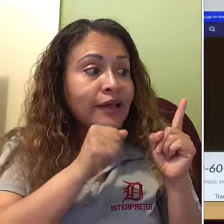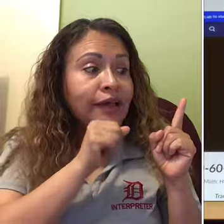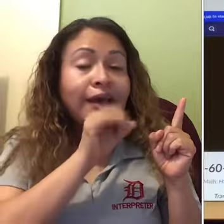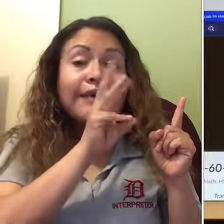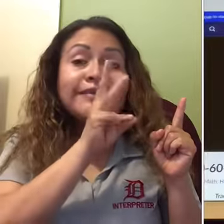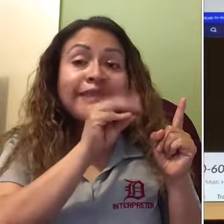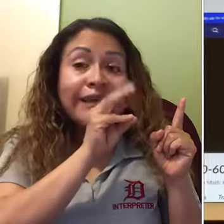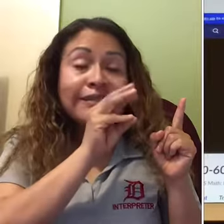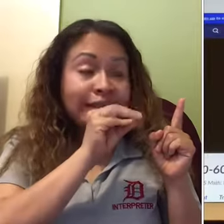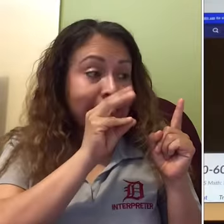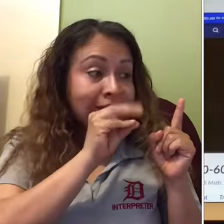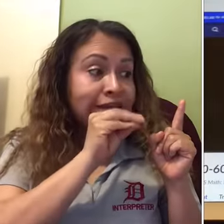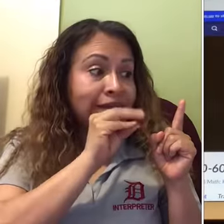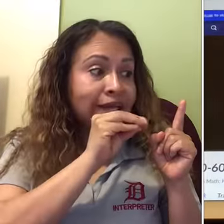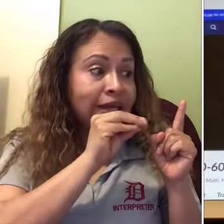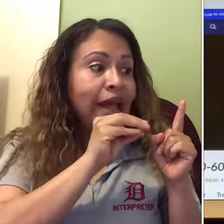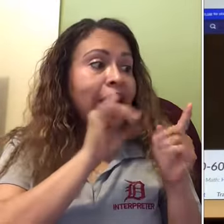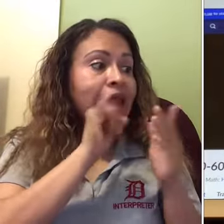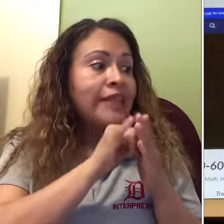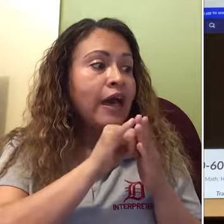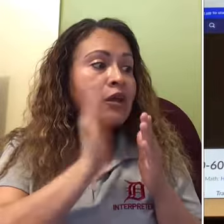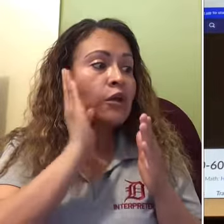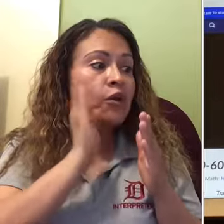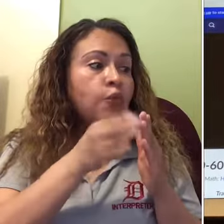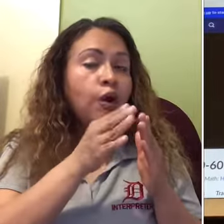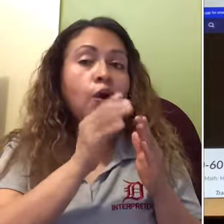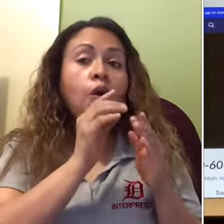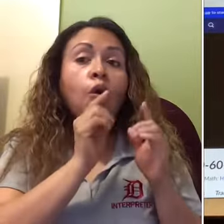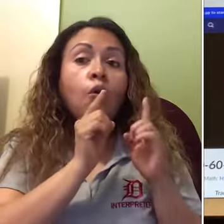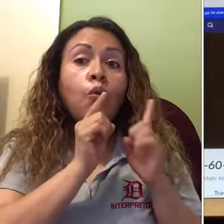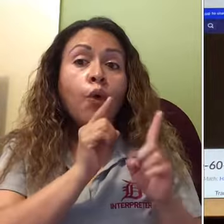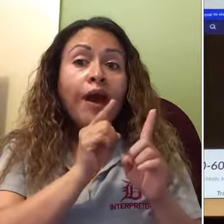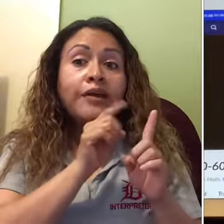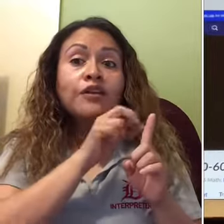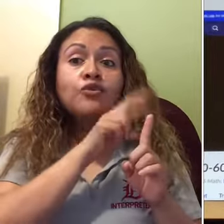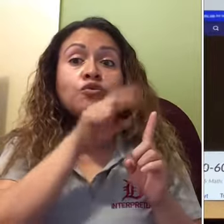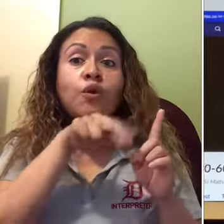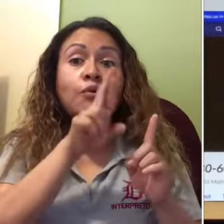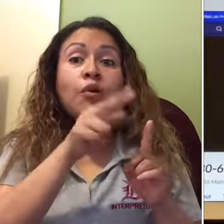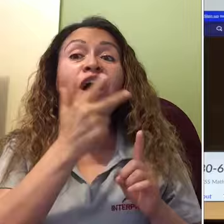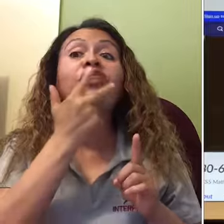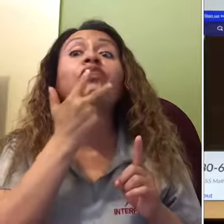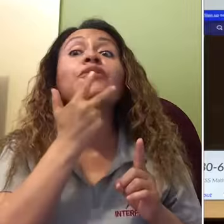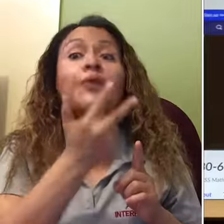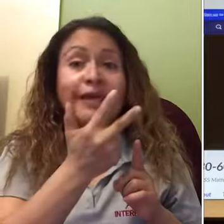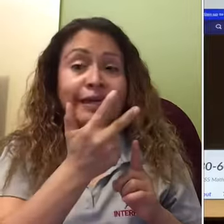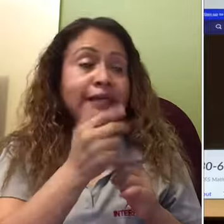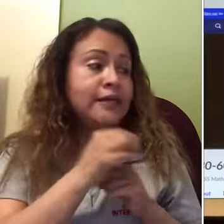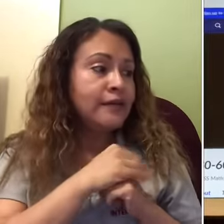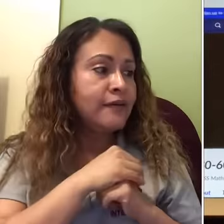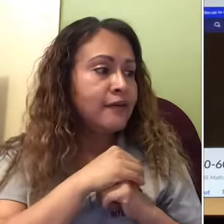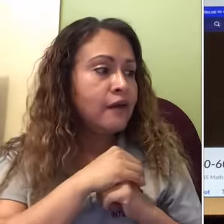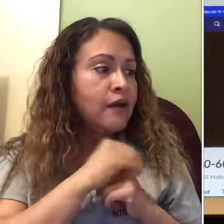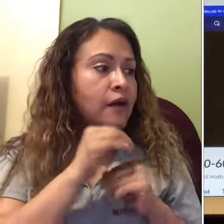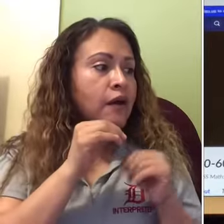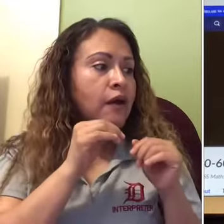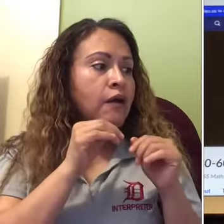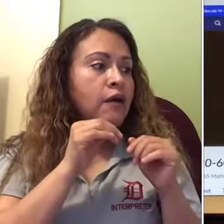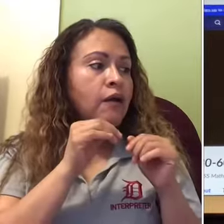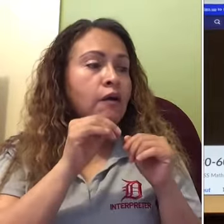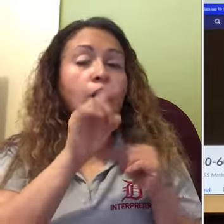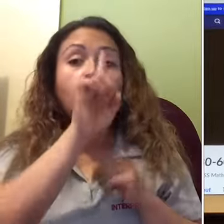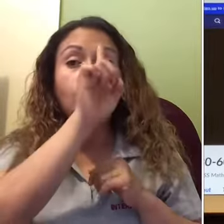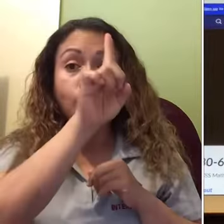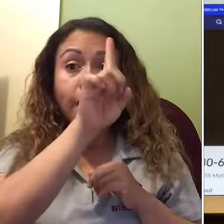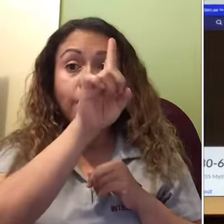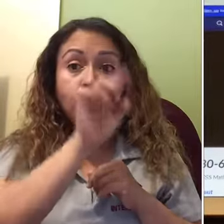60-degree side. So this has to be 1 square roots of 3's of this side. Let me write this down, 1 over the square root